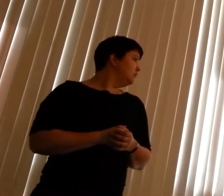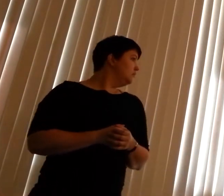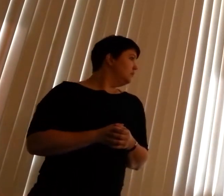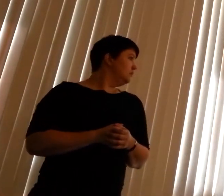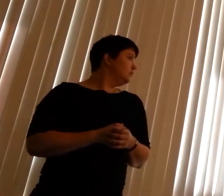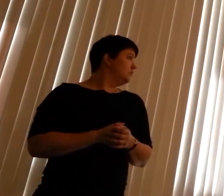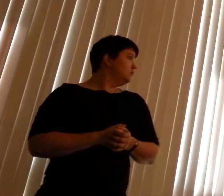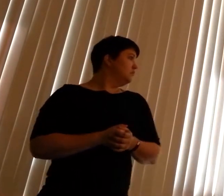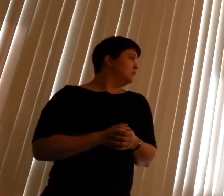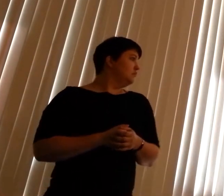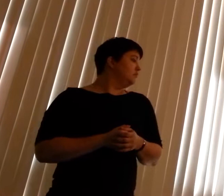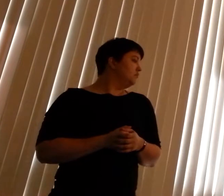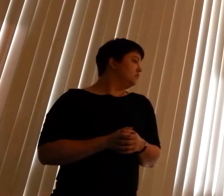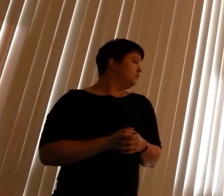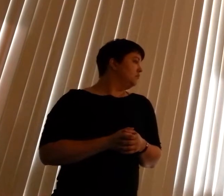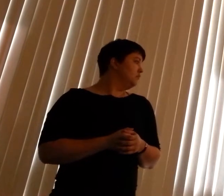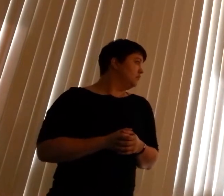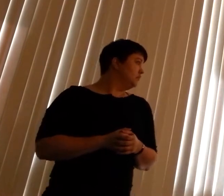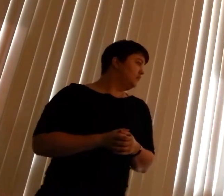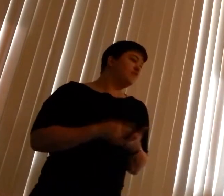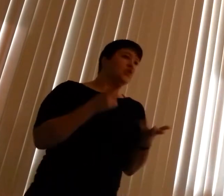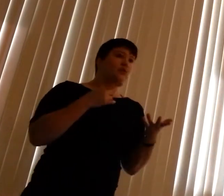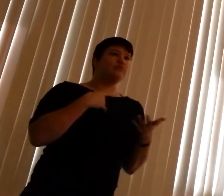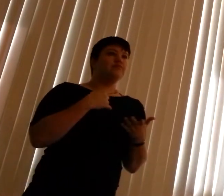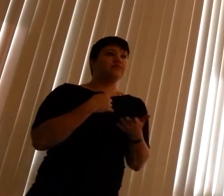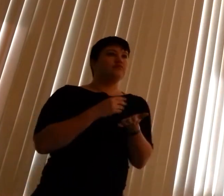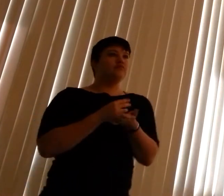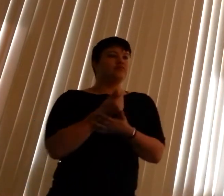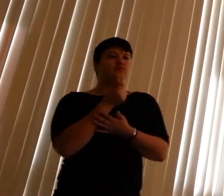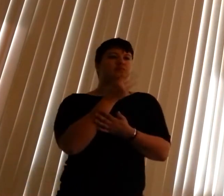Okay, so let me talk briefly about benefit maximizing.